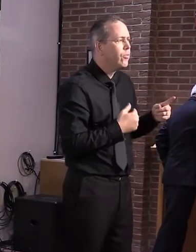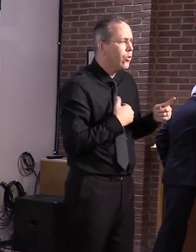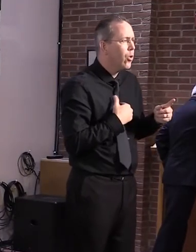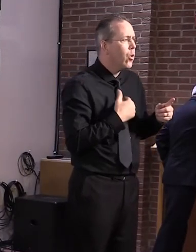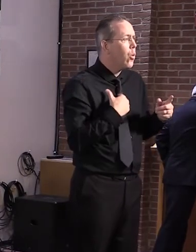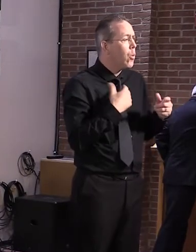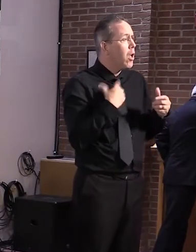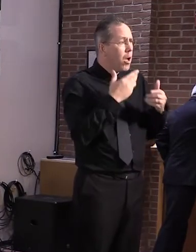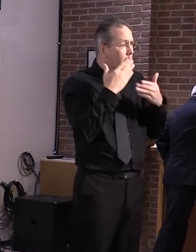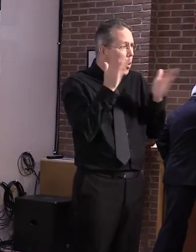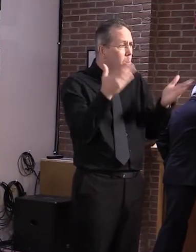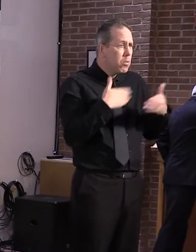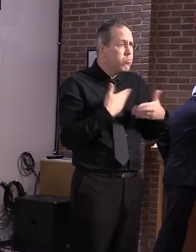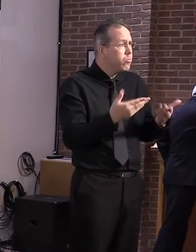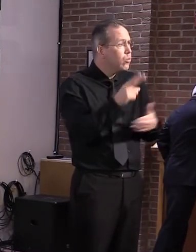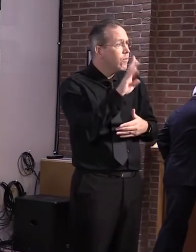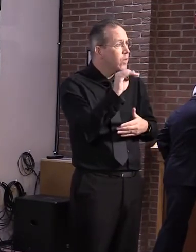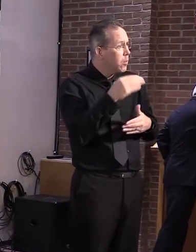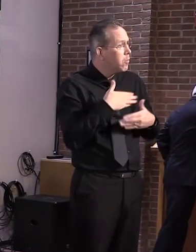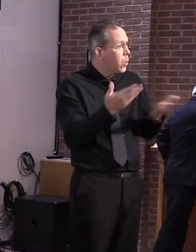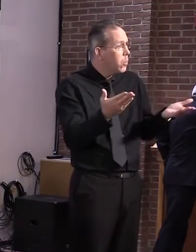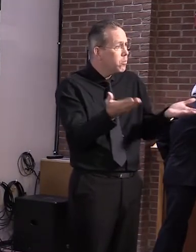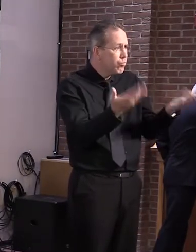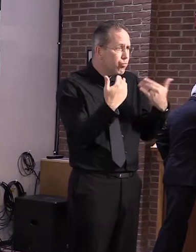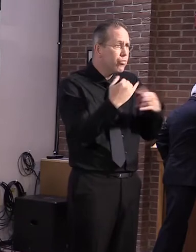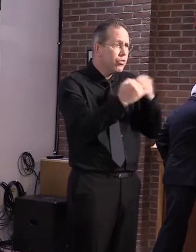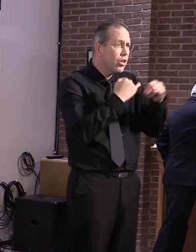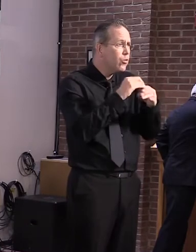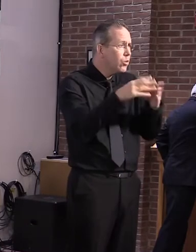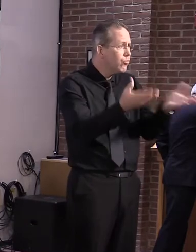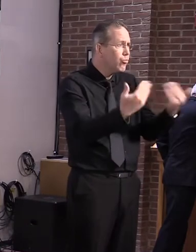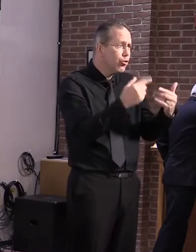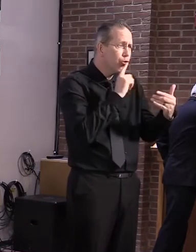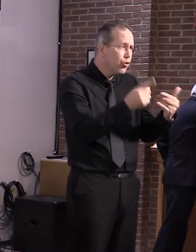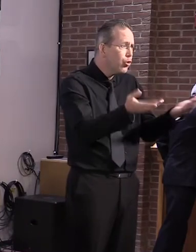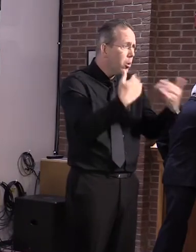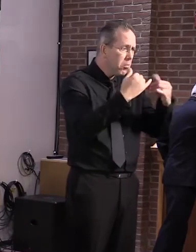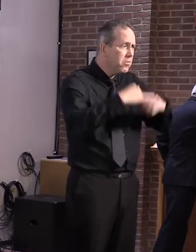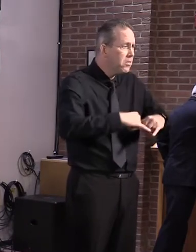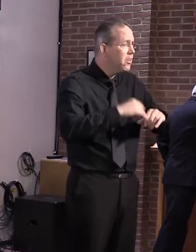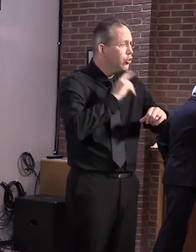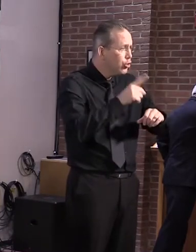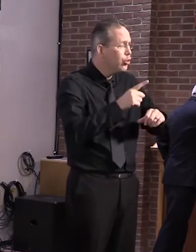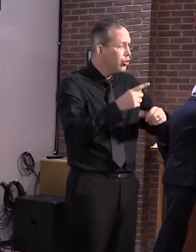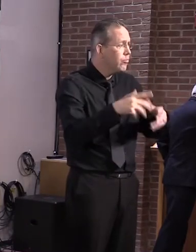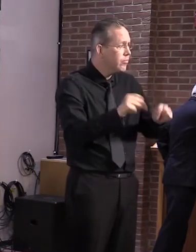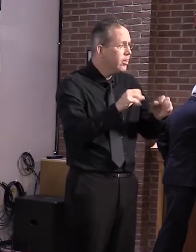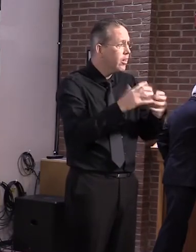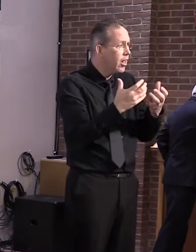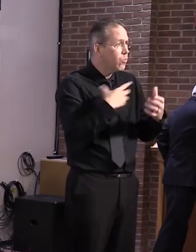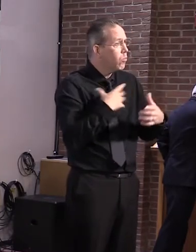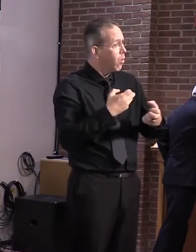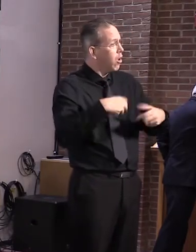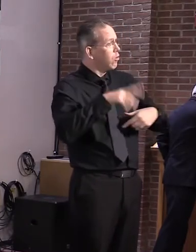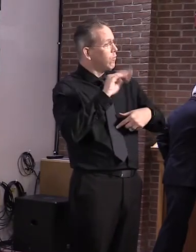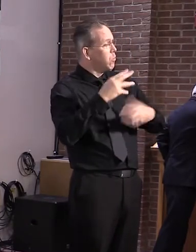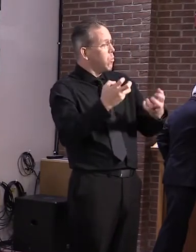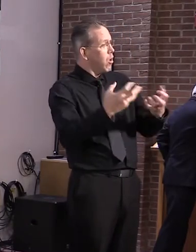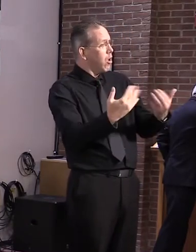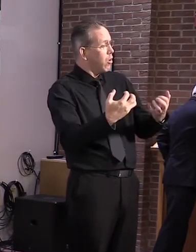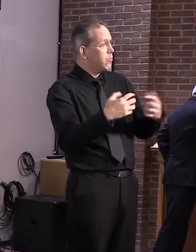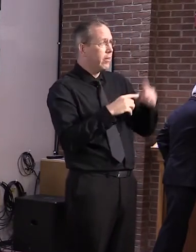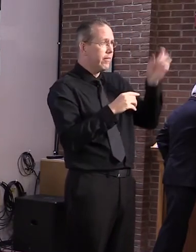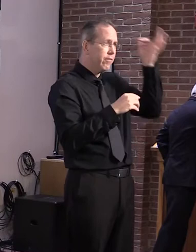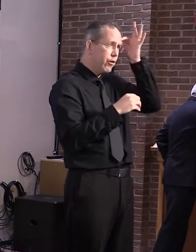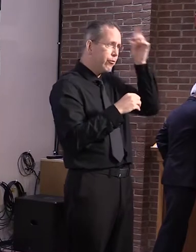we hope that there should be no effect to our students. And of course, I'll put in a plug, if anybody wants to transfer to UVM, they're